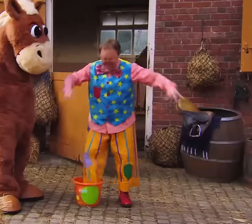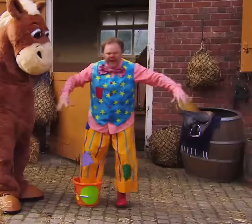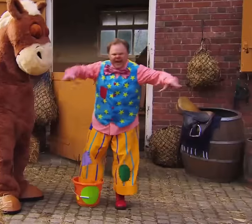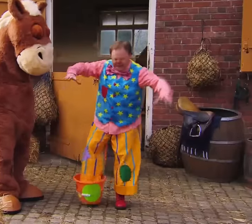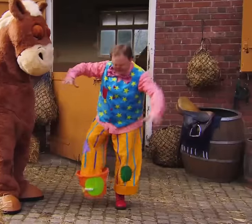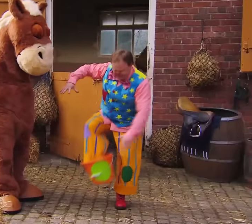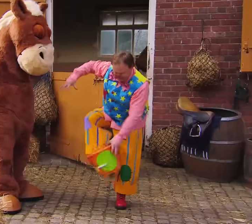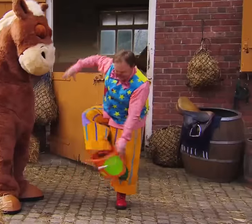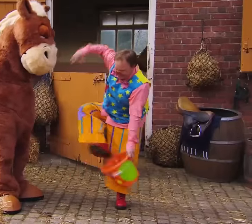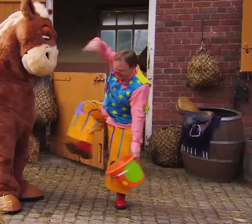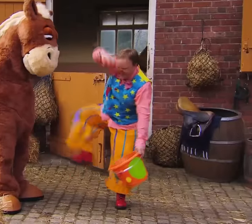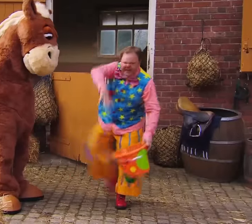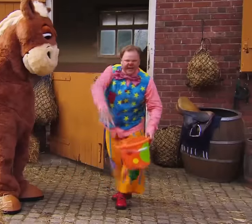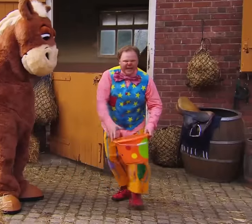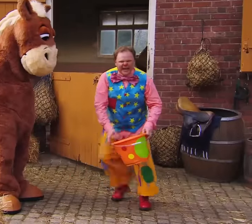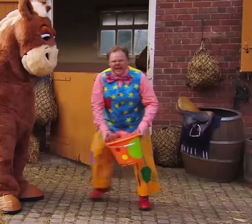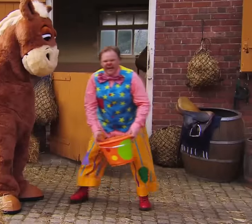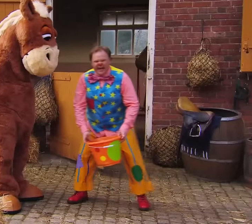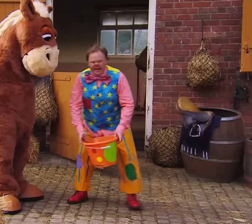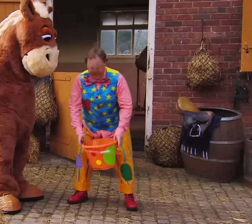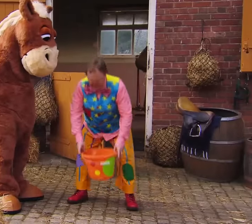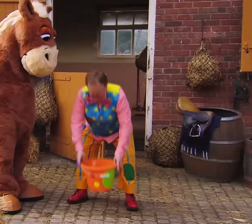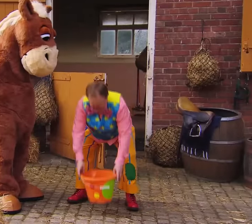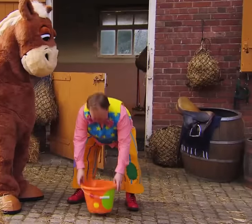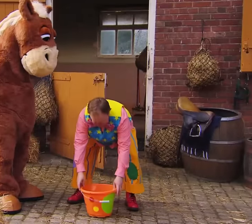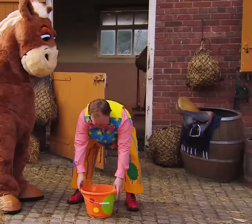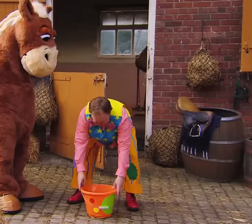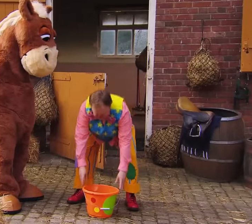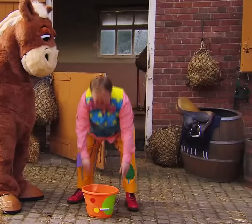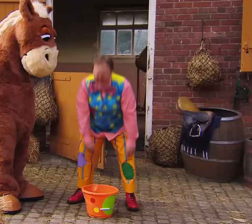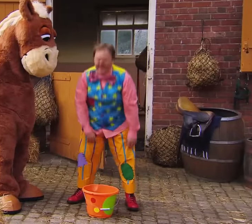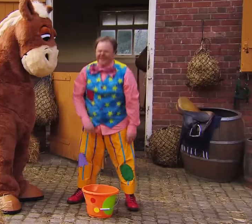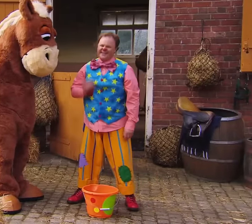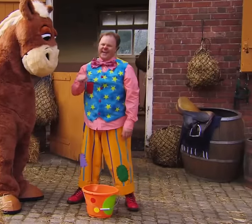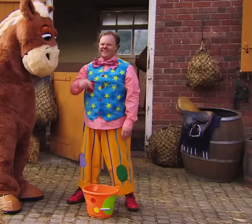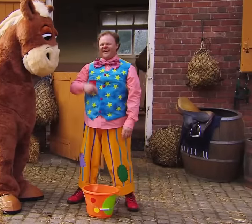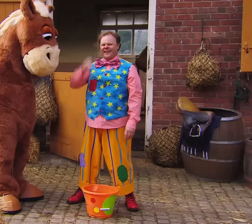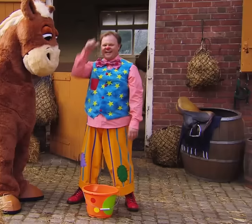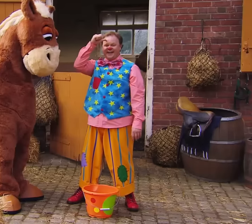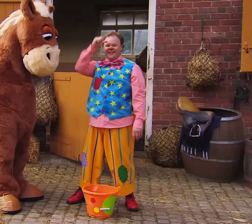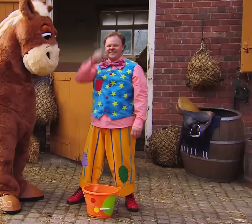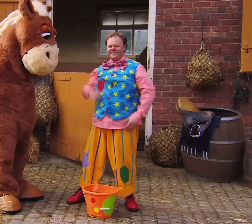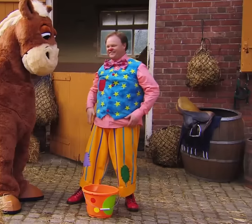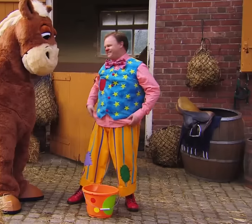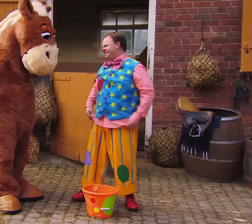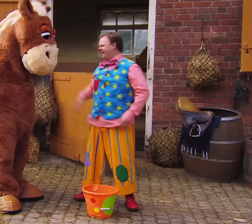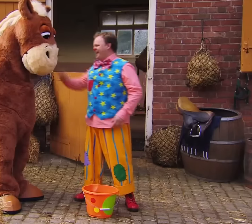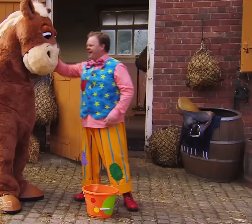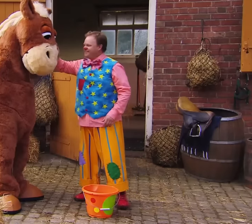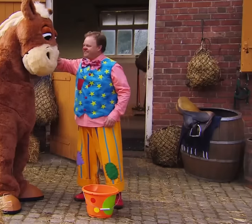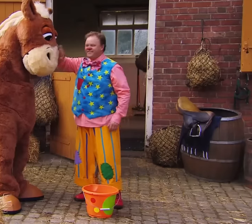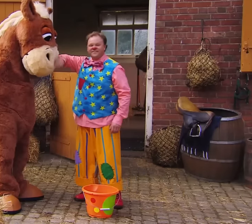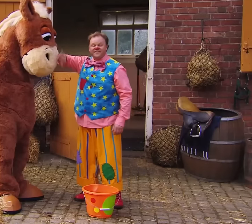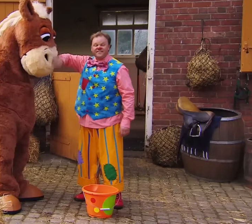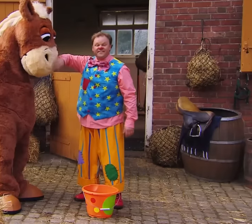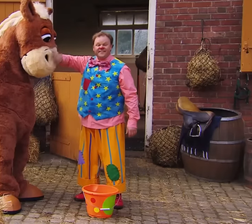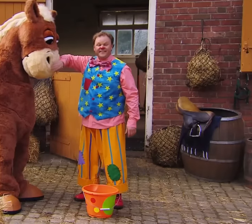Oh, dear, Mr. Tumble. You are silly. Yes, I know. Are you going to ride Spotty